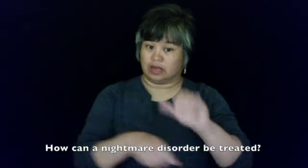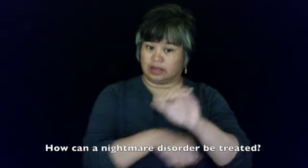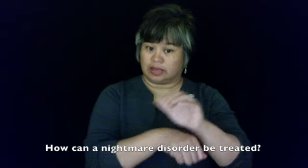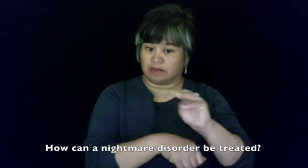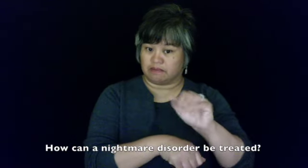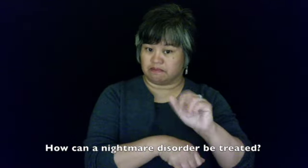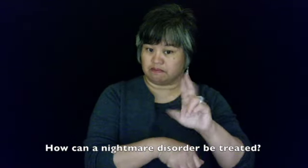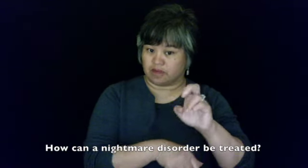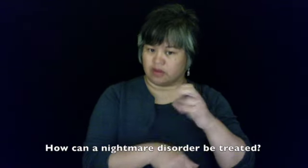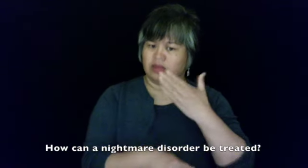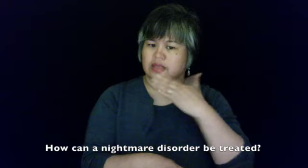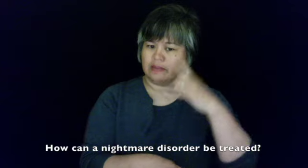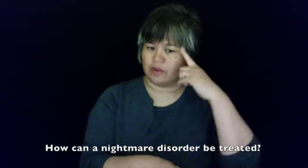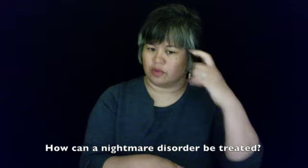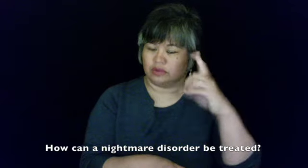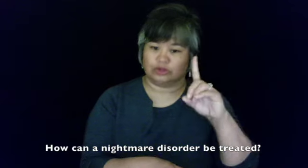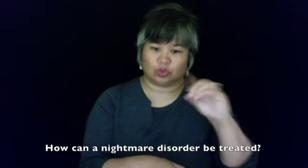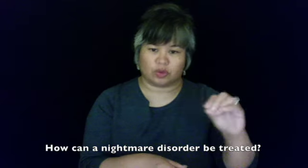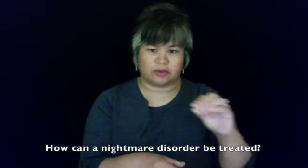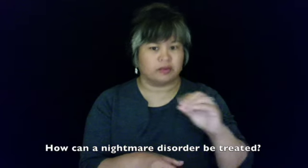How can nightmare disorder be treated?